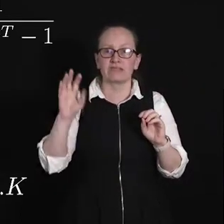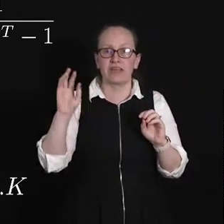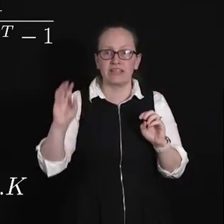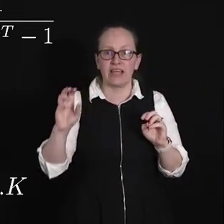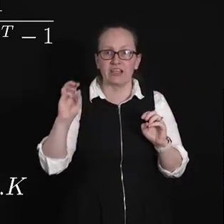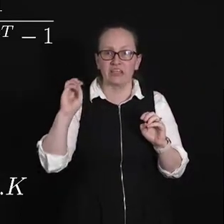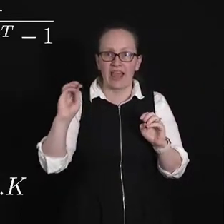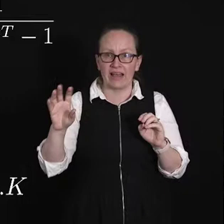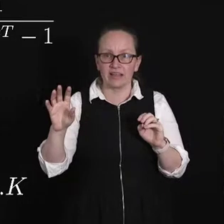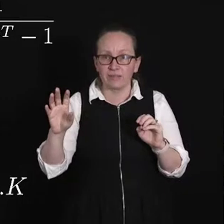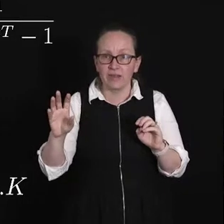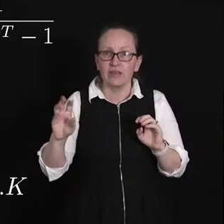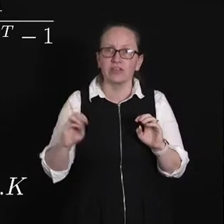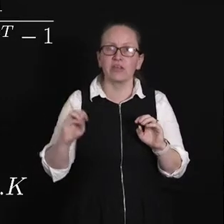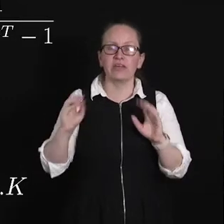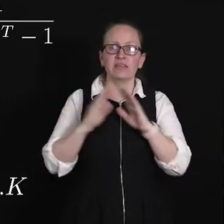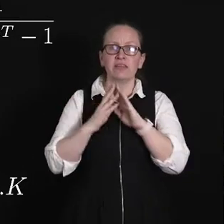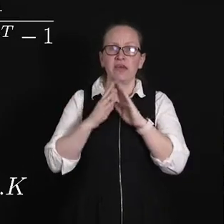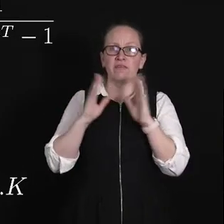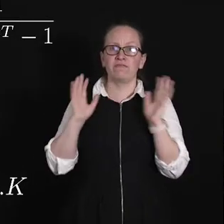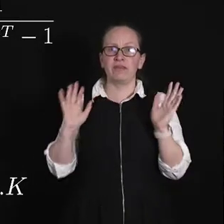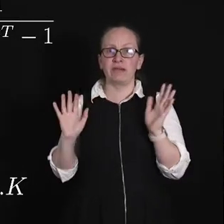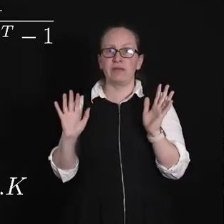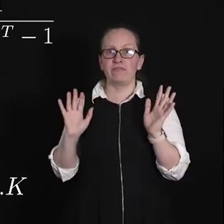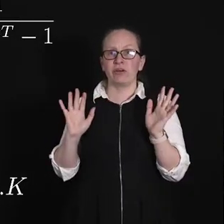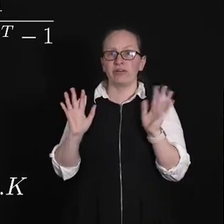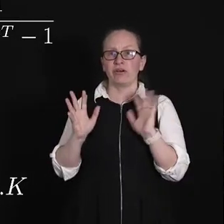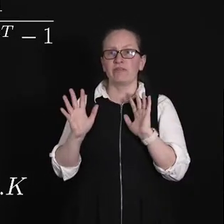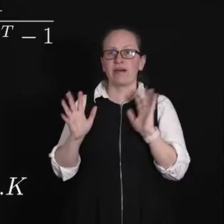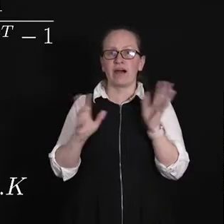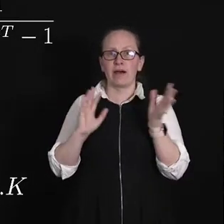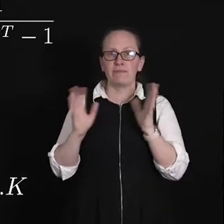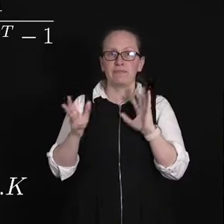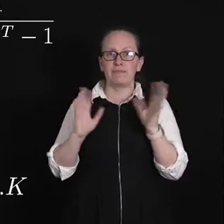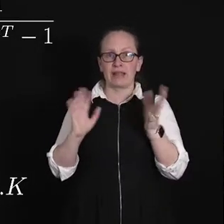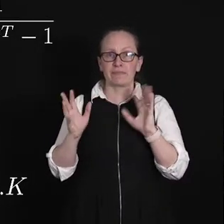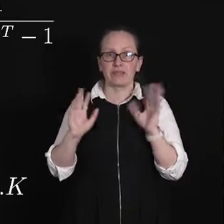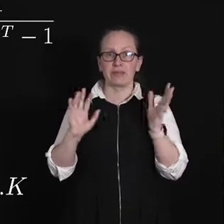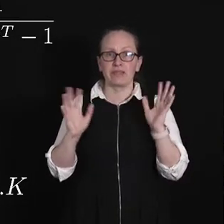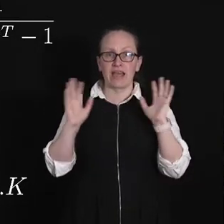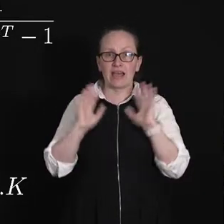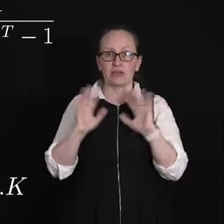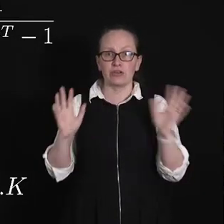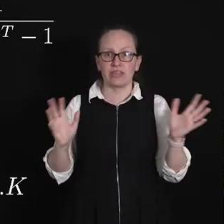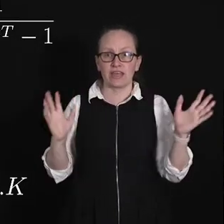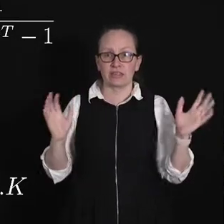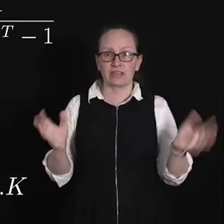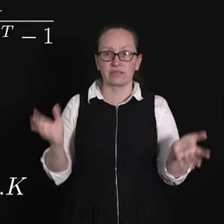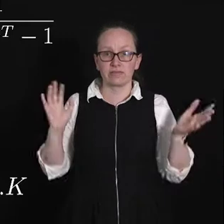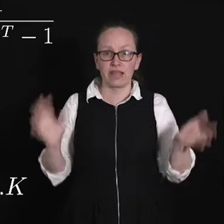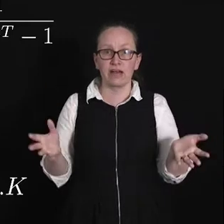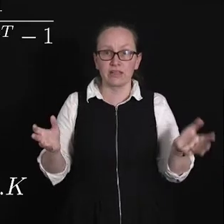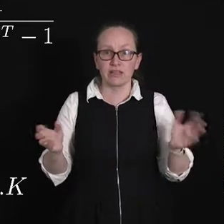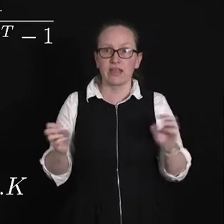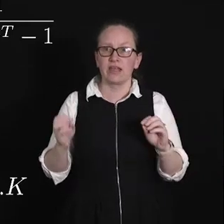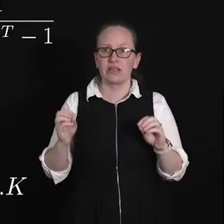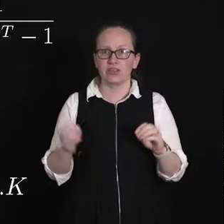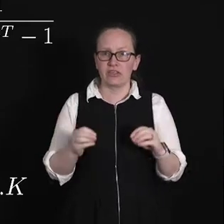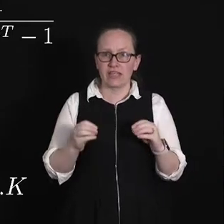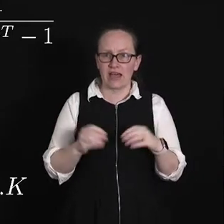of radiation at. So in the figure we've got of our blackbody emitter at 2000 kelvins, it turns out